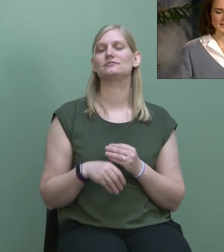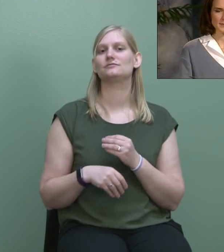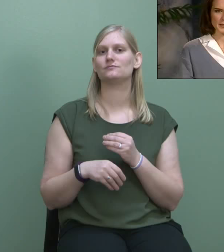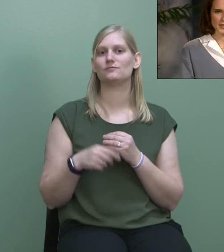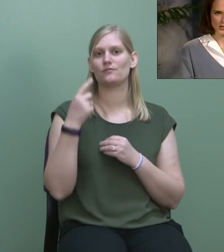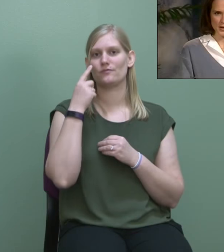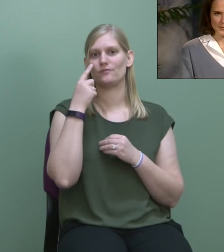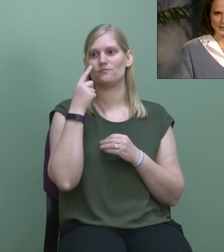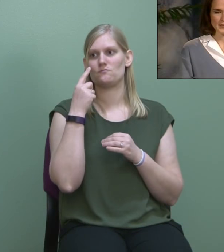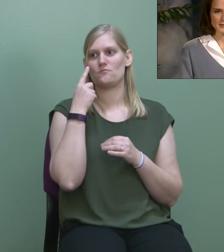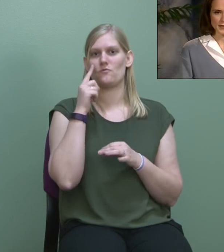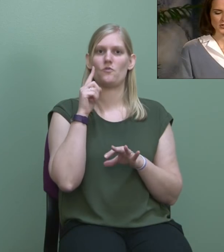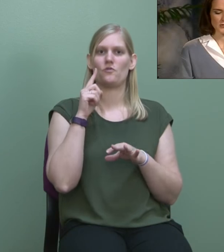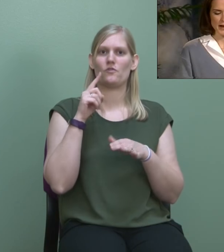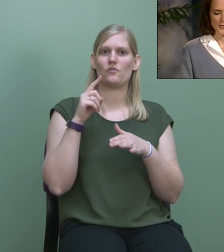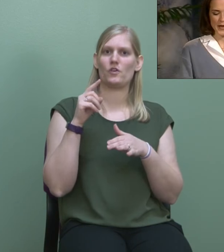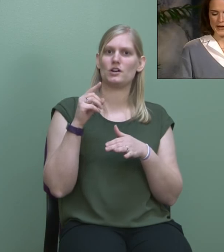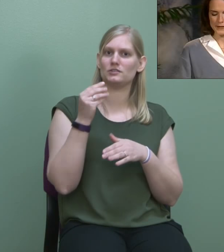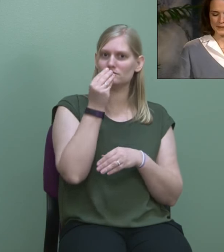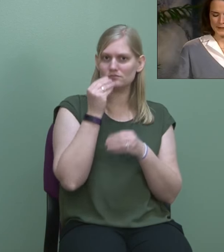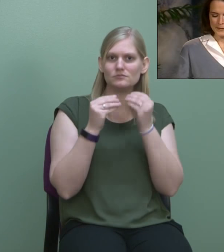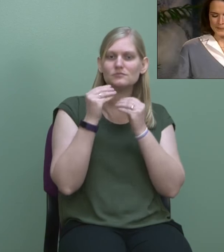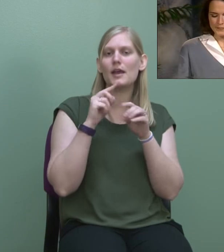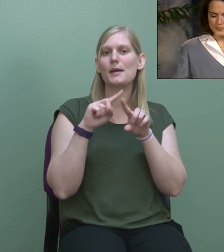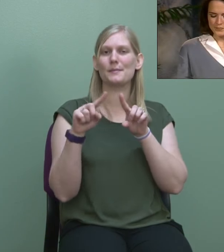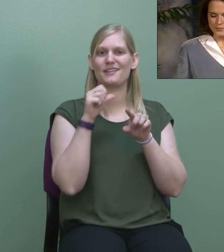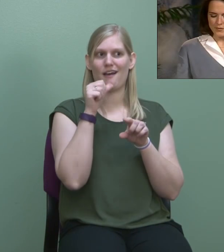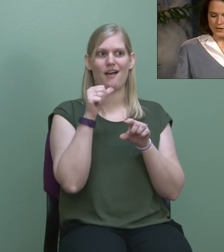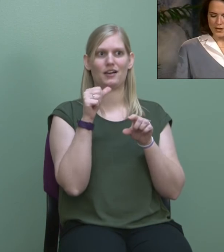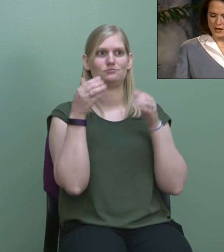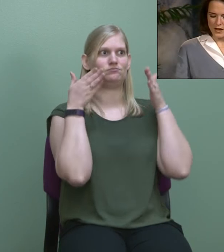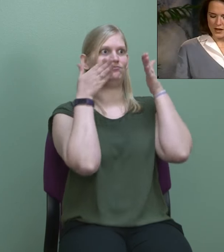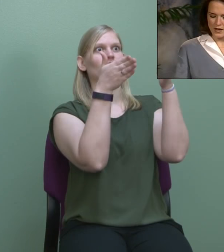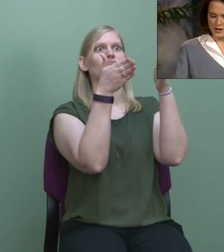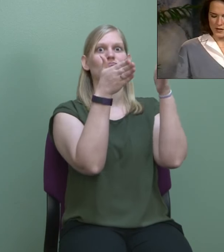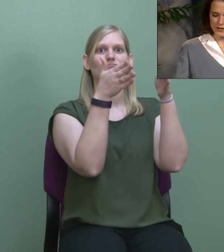daily basis, but they should not be centered around that.